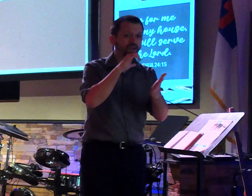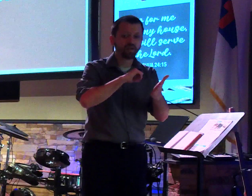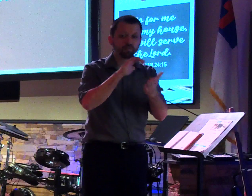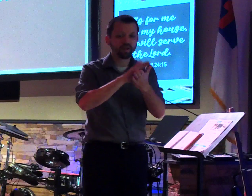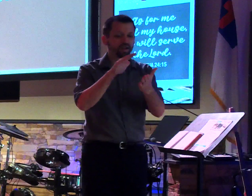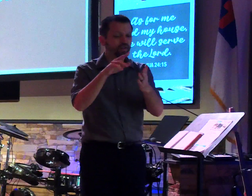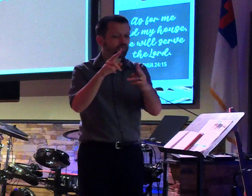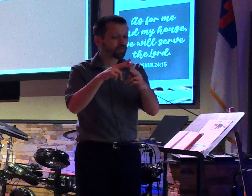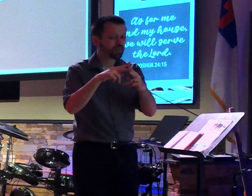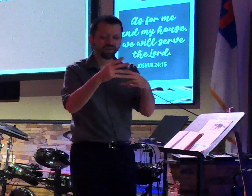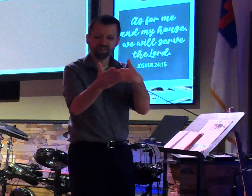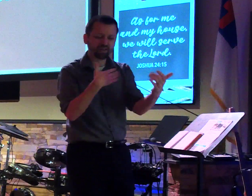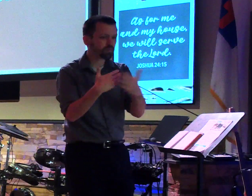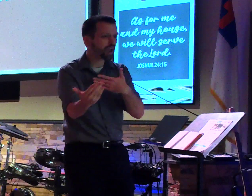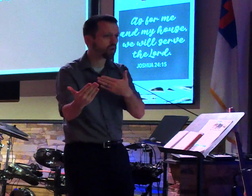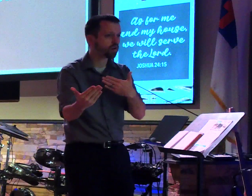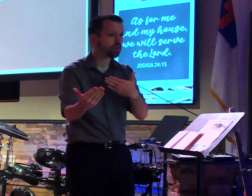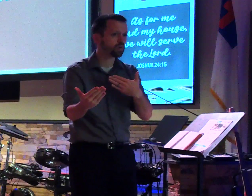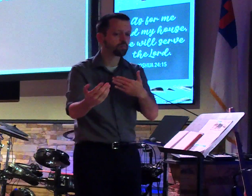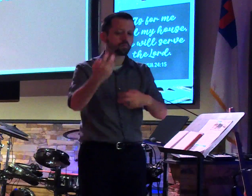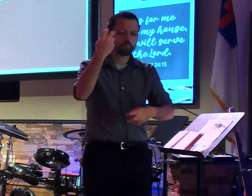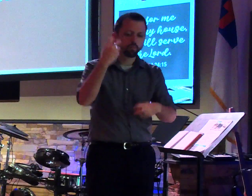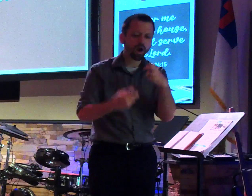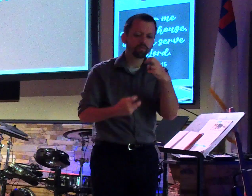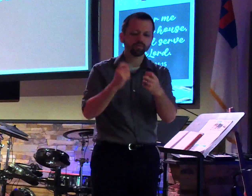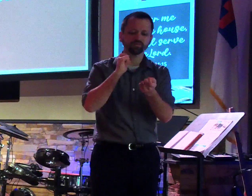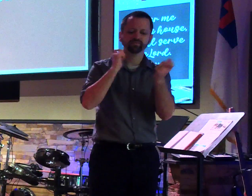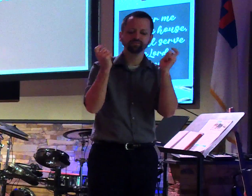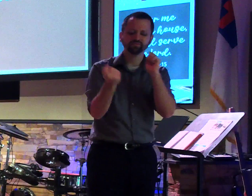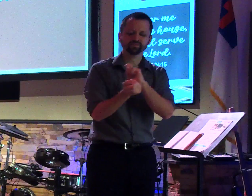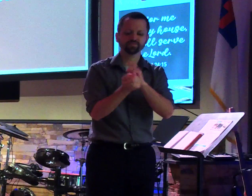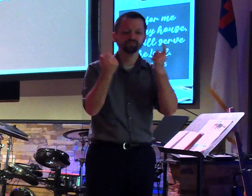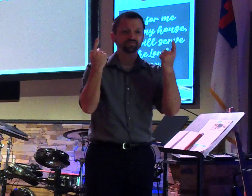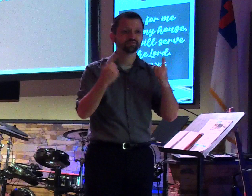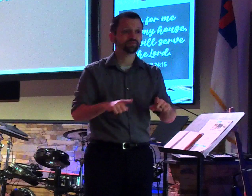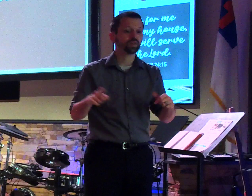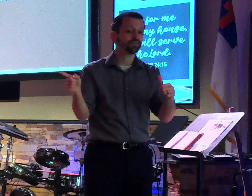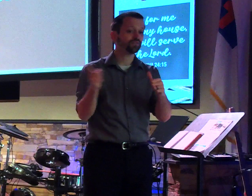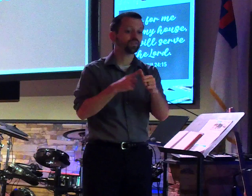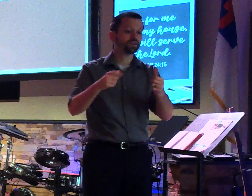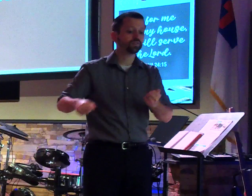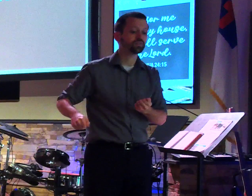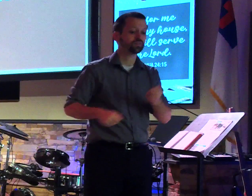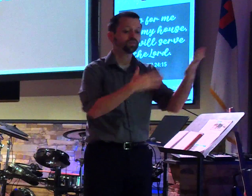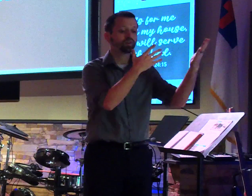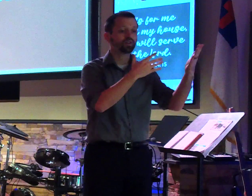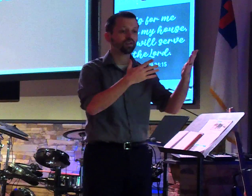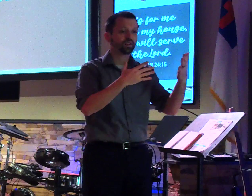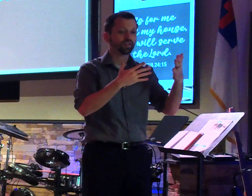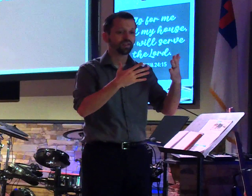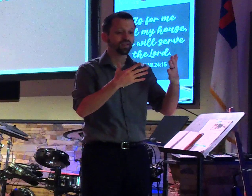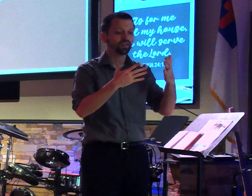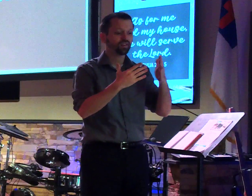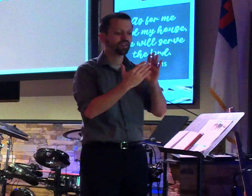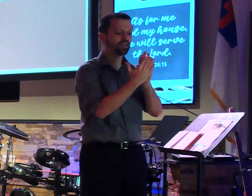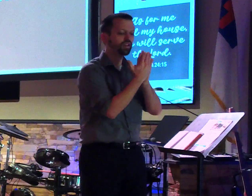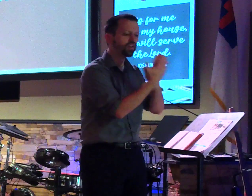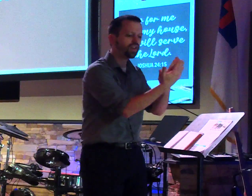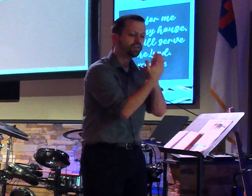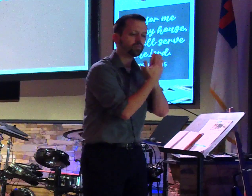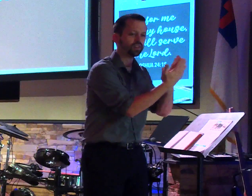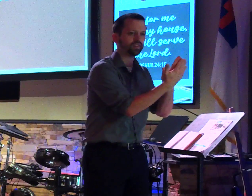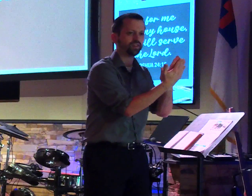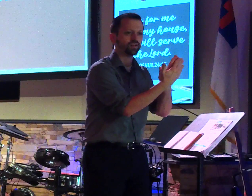no difference. But many times when the trials and the changes come, the first thing to go is that physical closeness, that